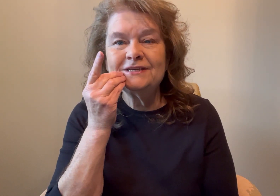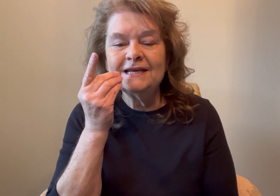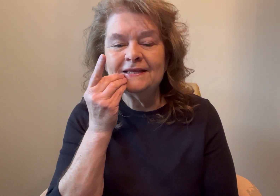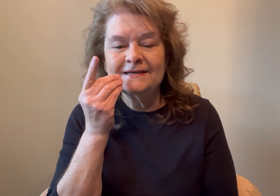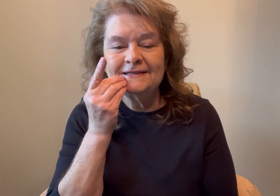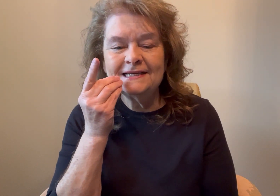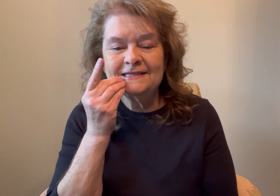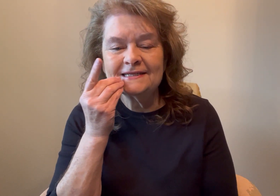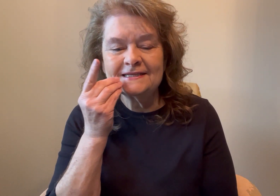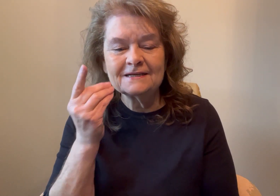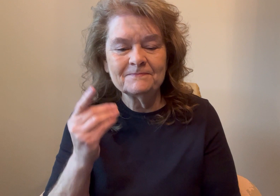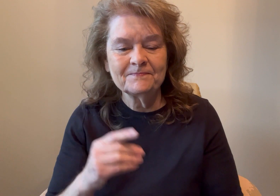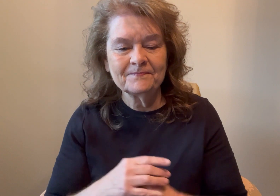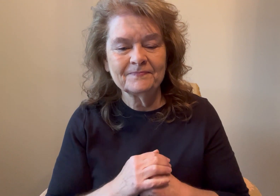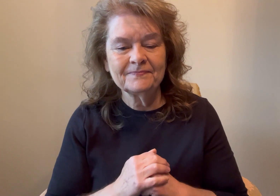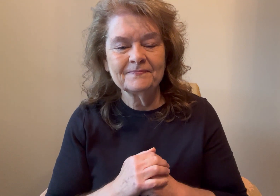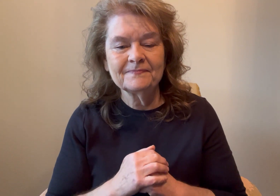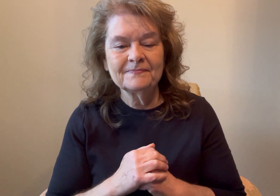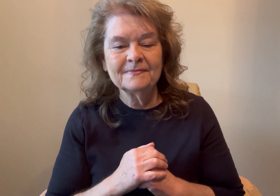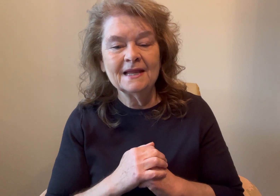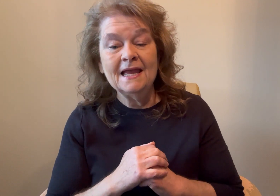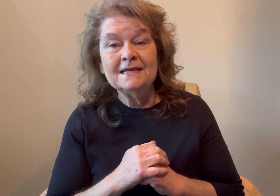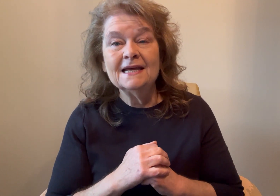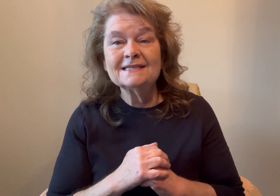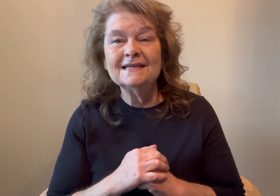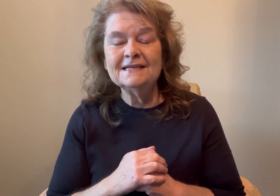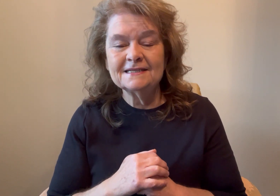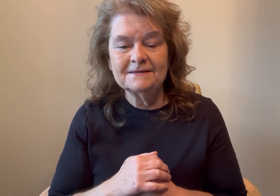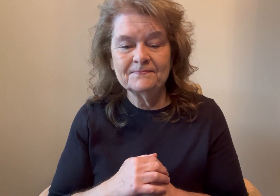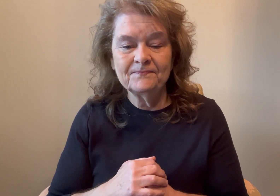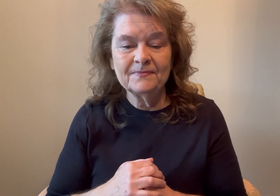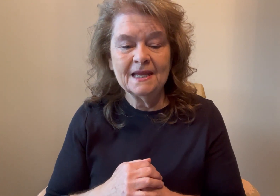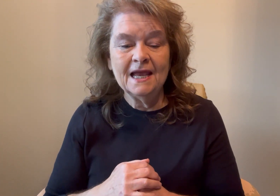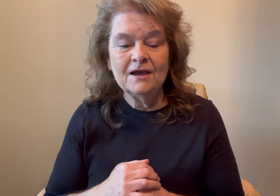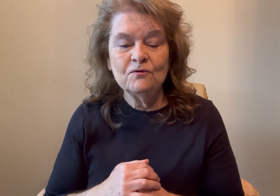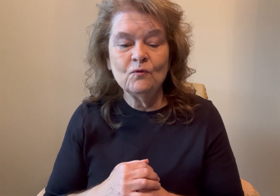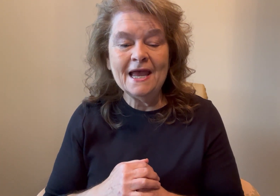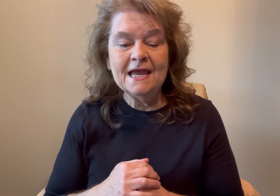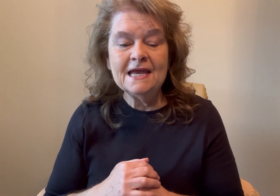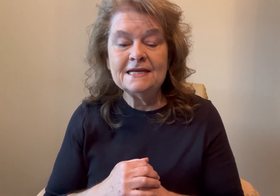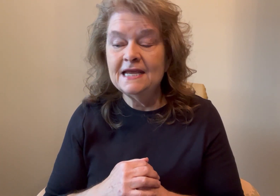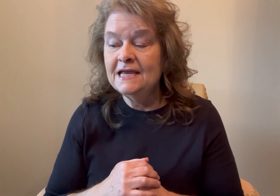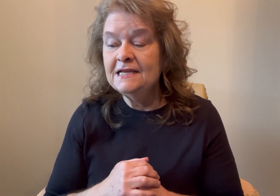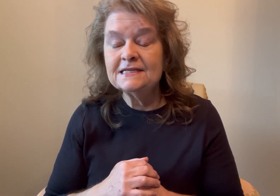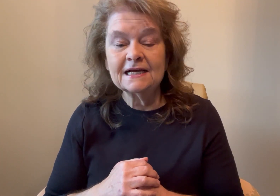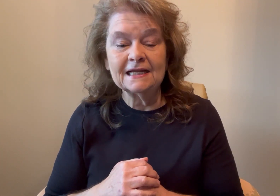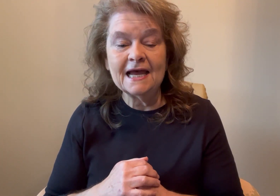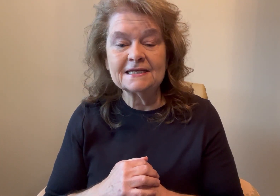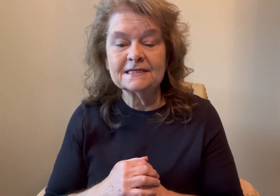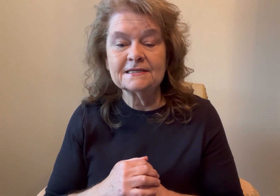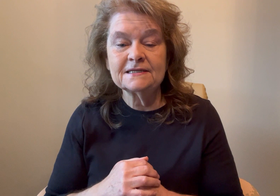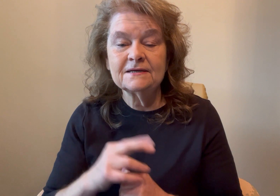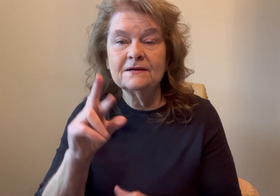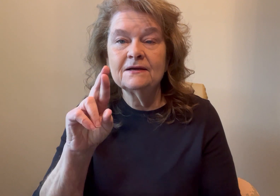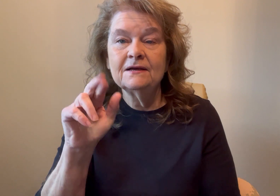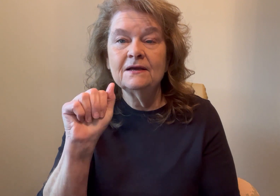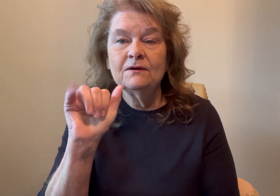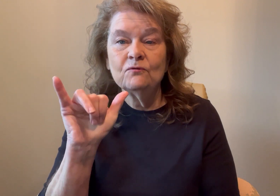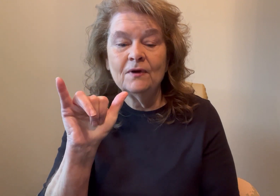teeth, dentist. Next sentence. Ray needs glasses.